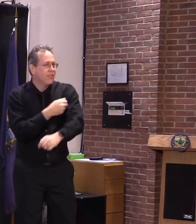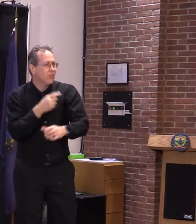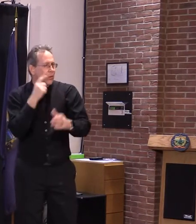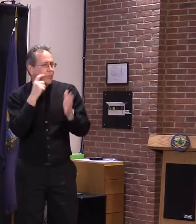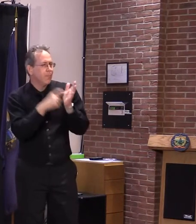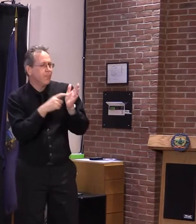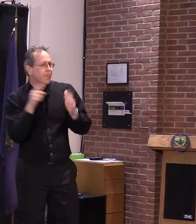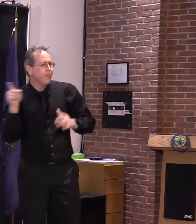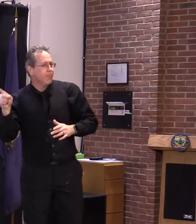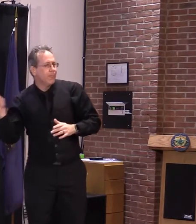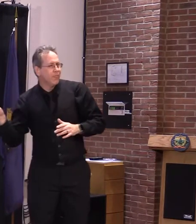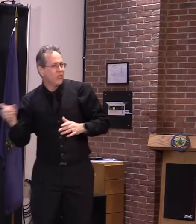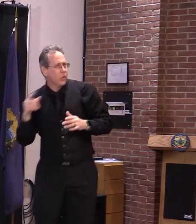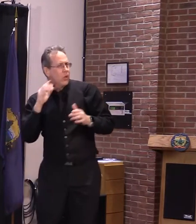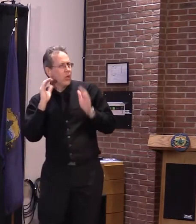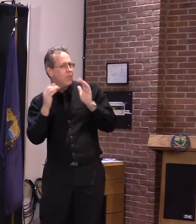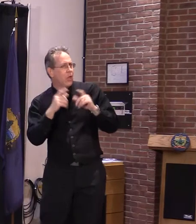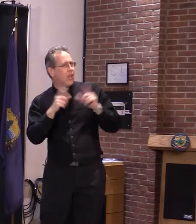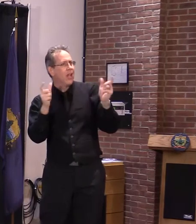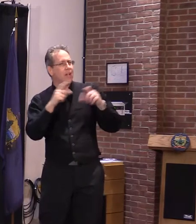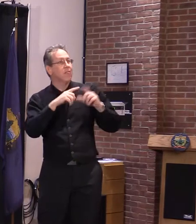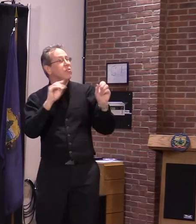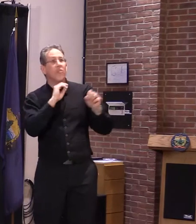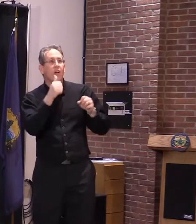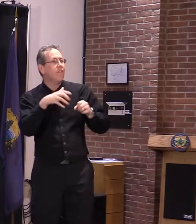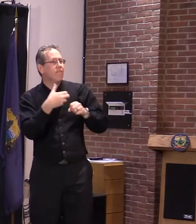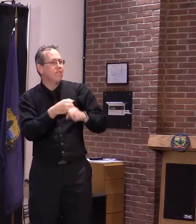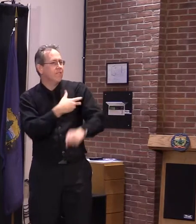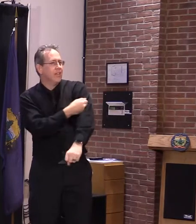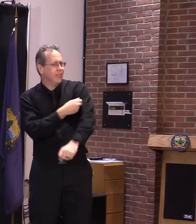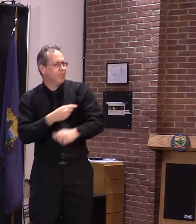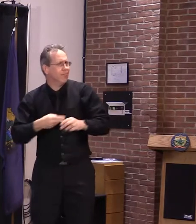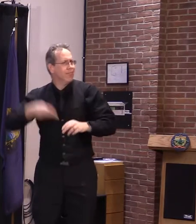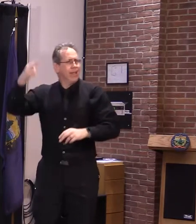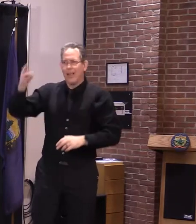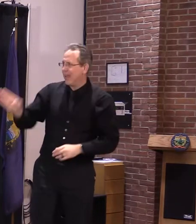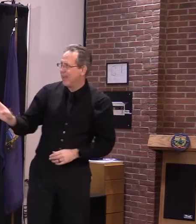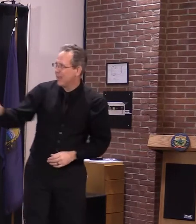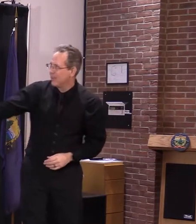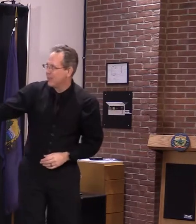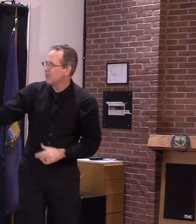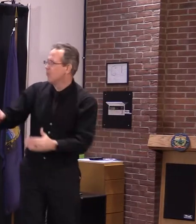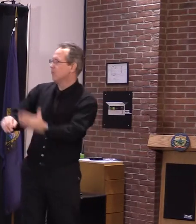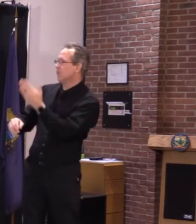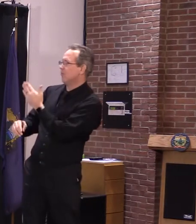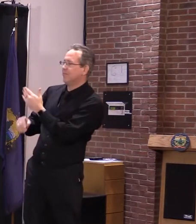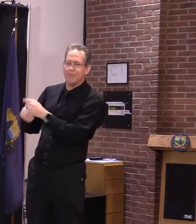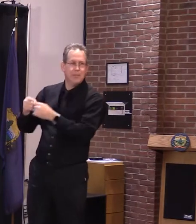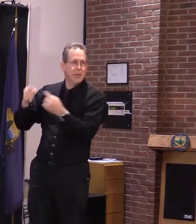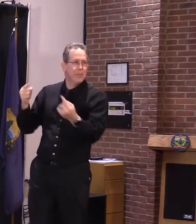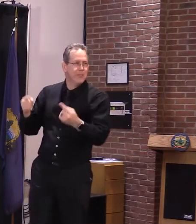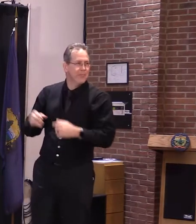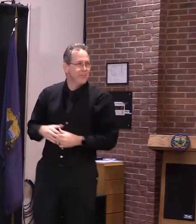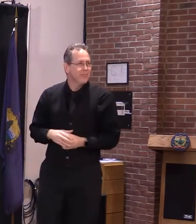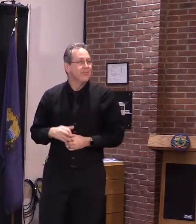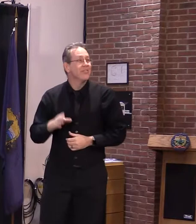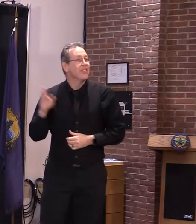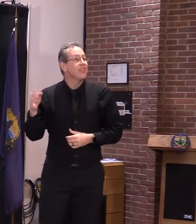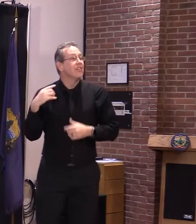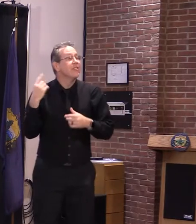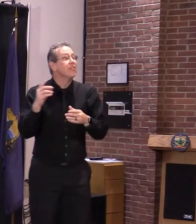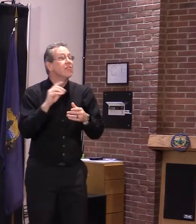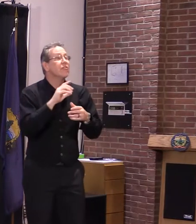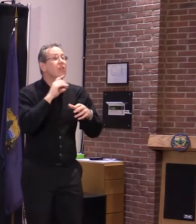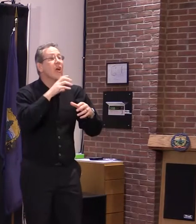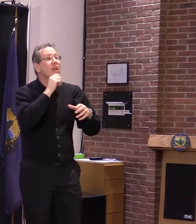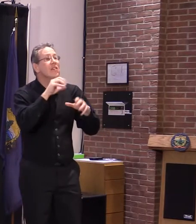not fully vaccinated. Another emphasis that we want to make note of is the fact that older Vermonters continue to go to